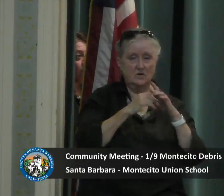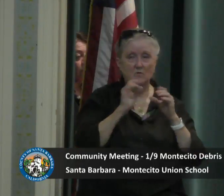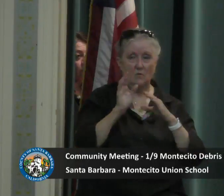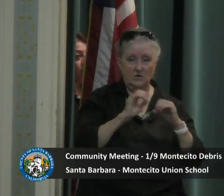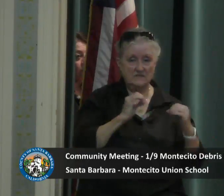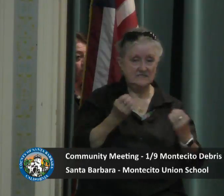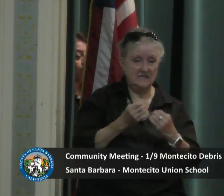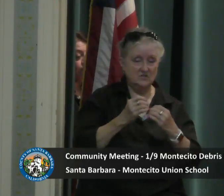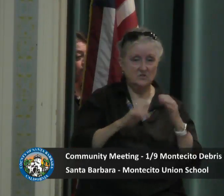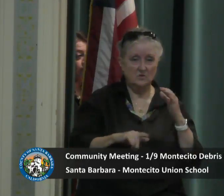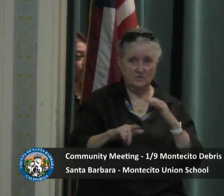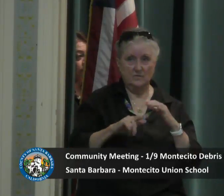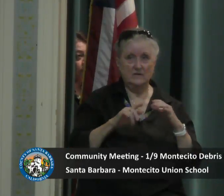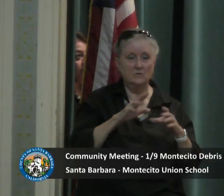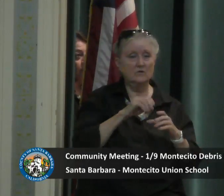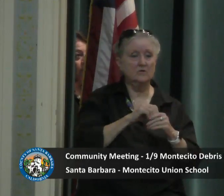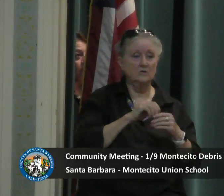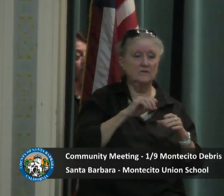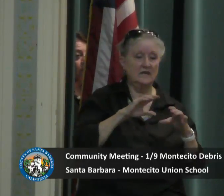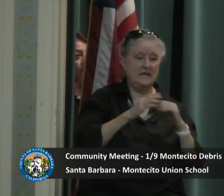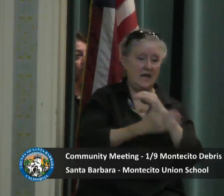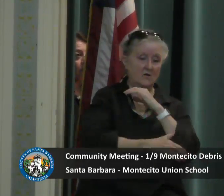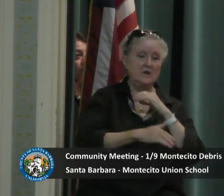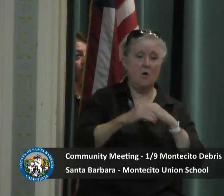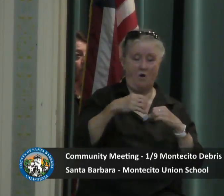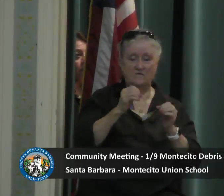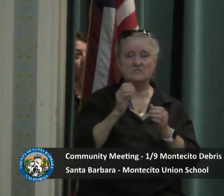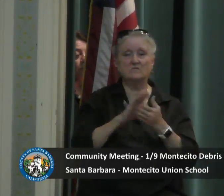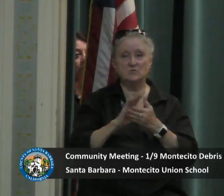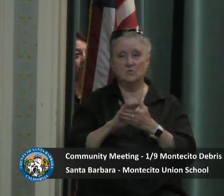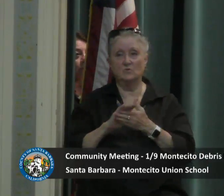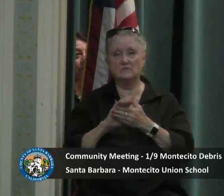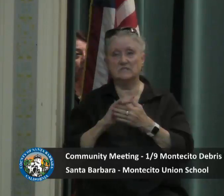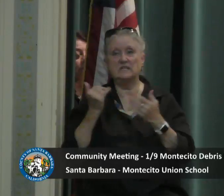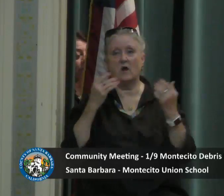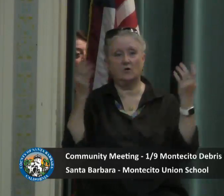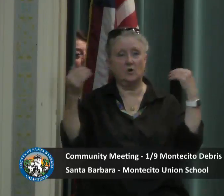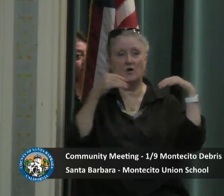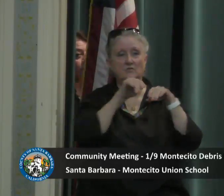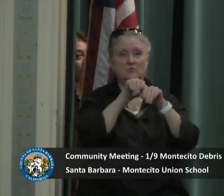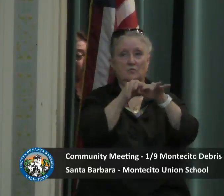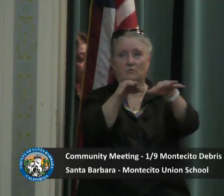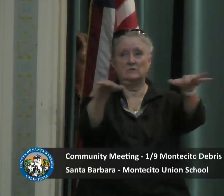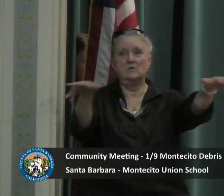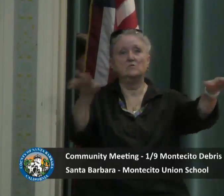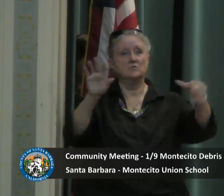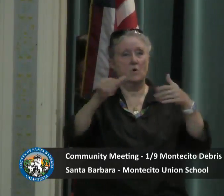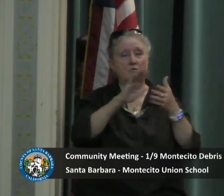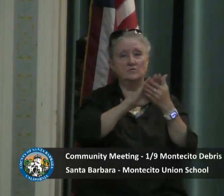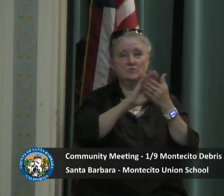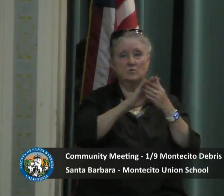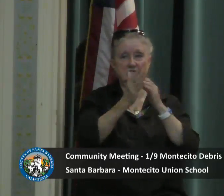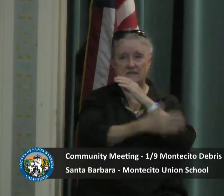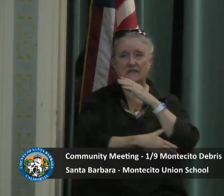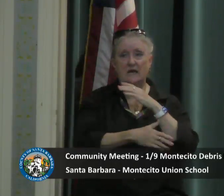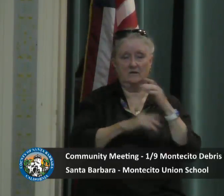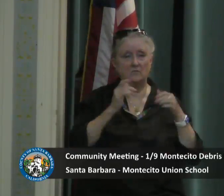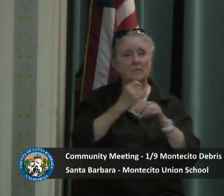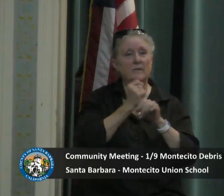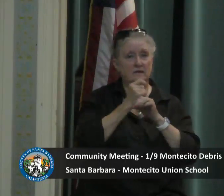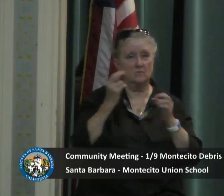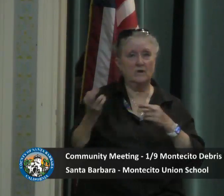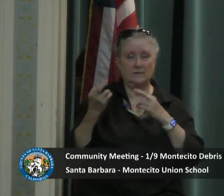will include the County Office of Schools, who is our conduit to all the schools in the county. And then we'll be